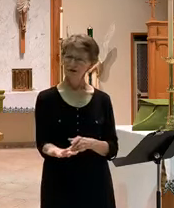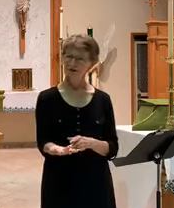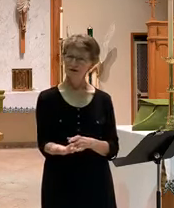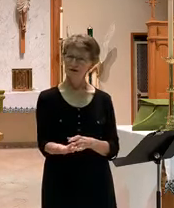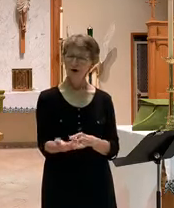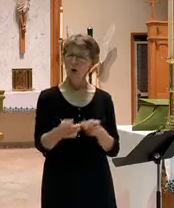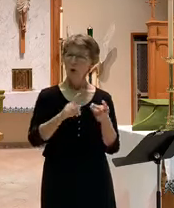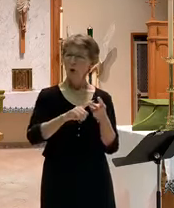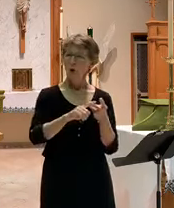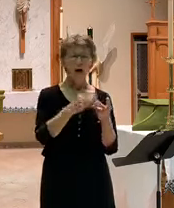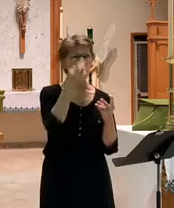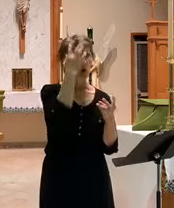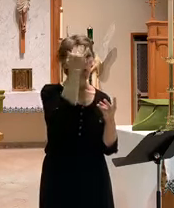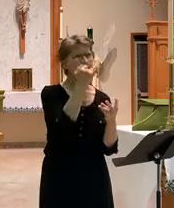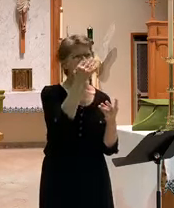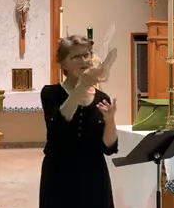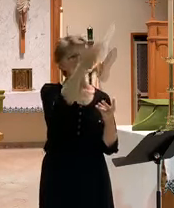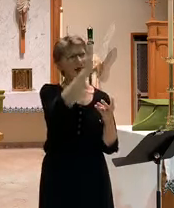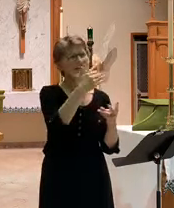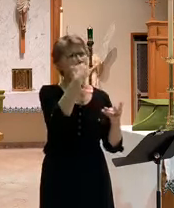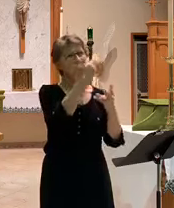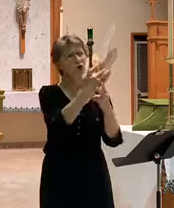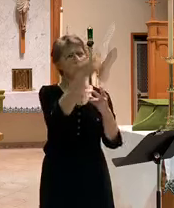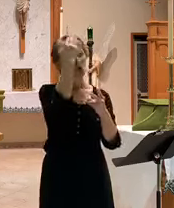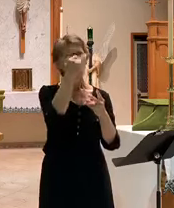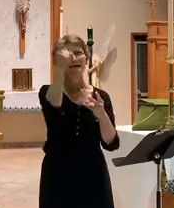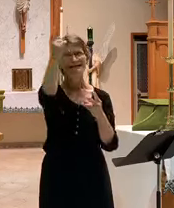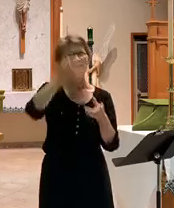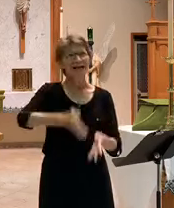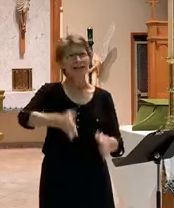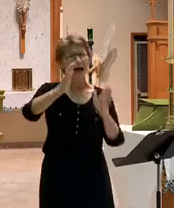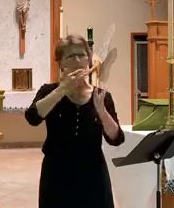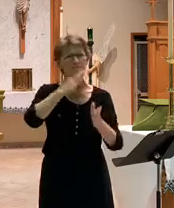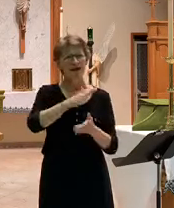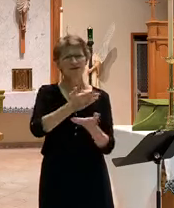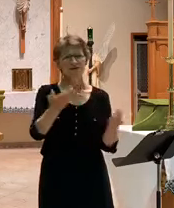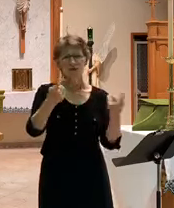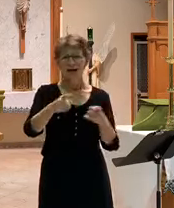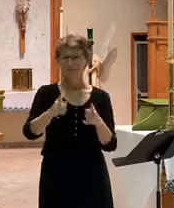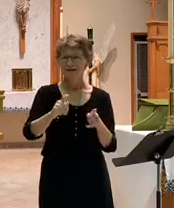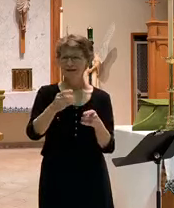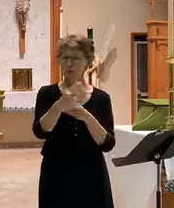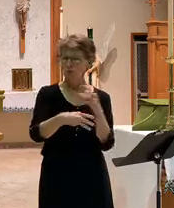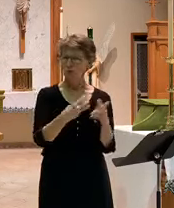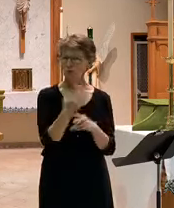Or why, if God is good, does he allow bad things to happen?